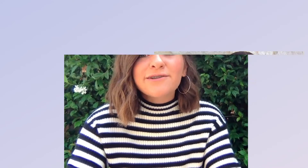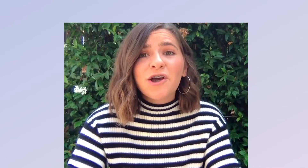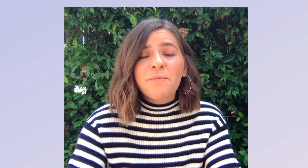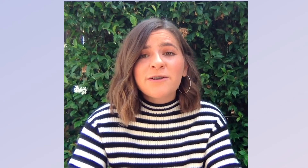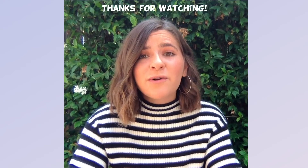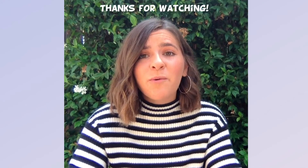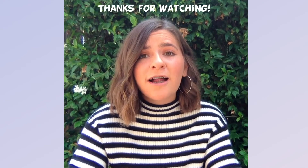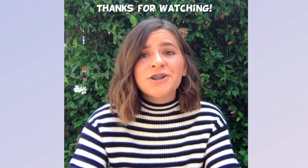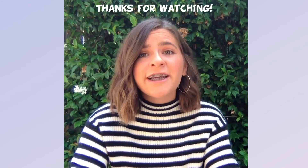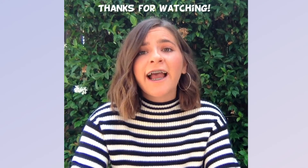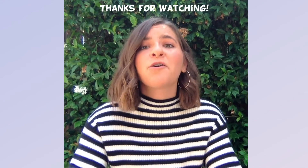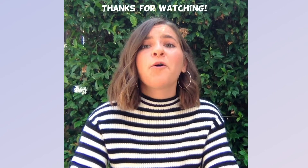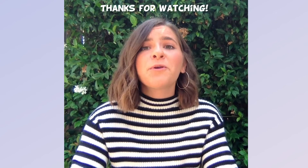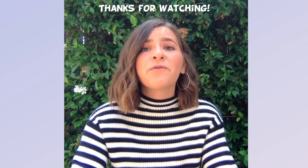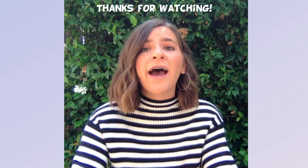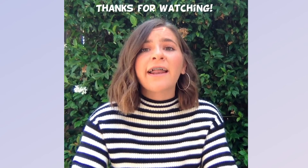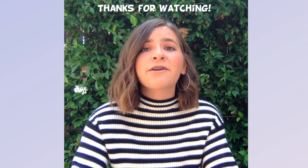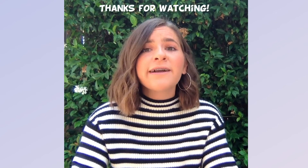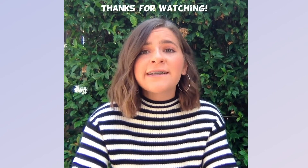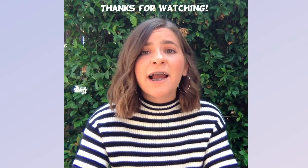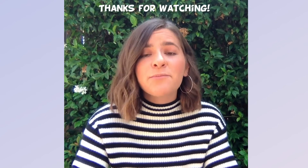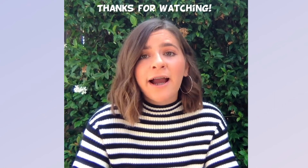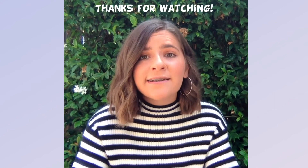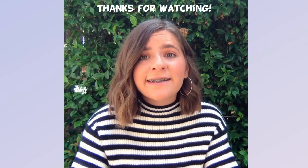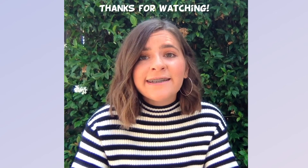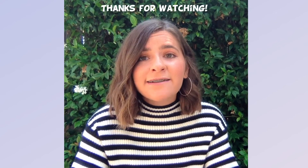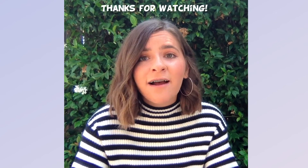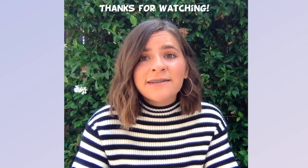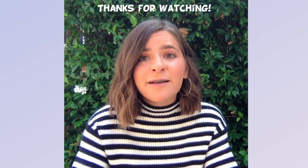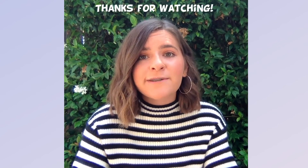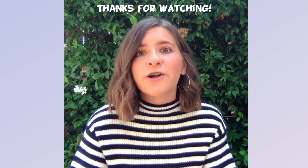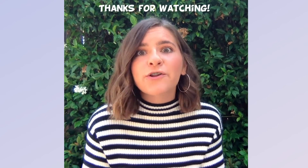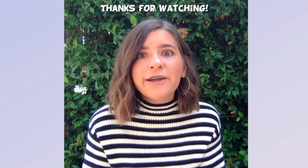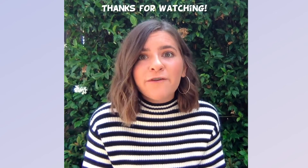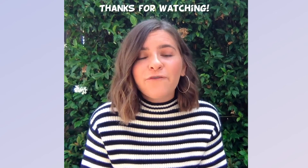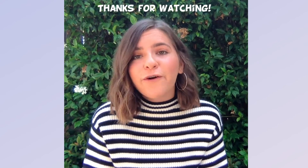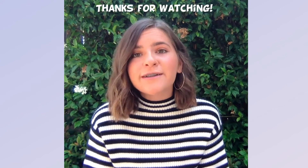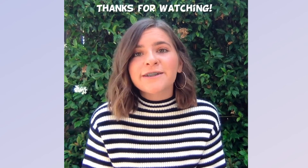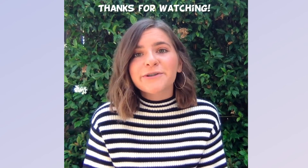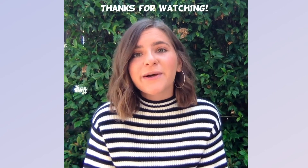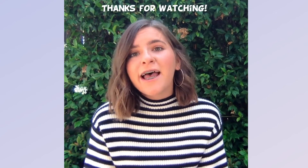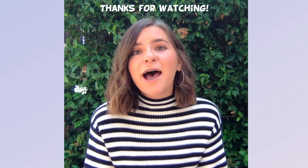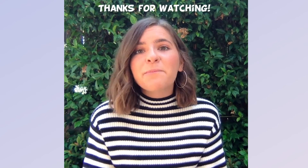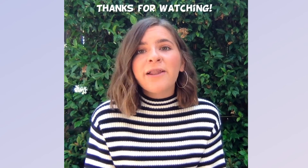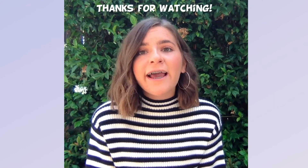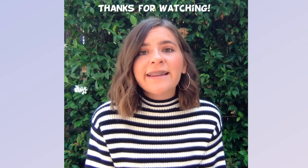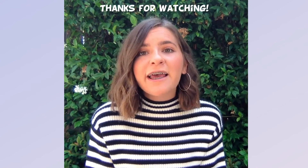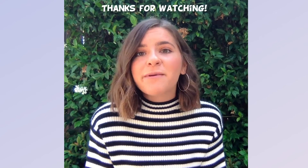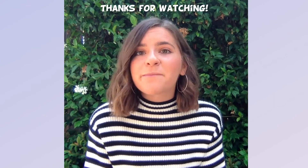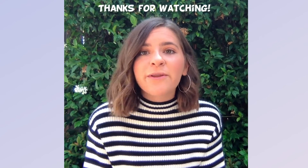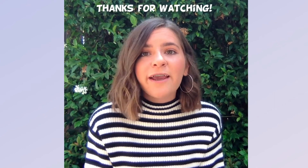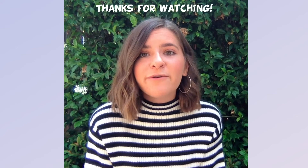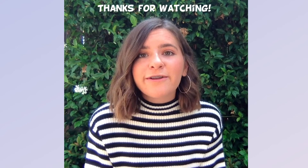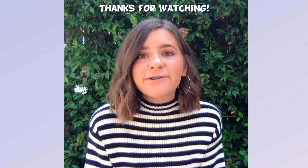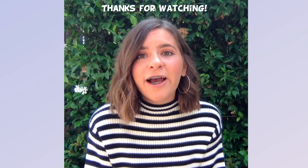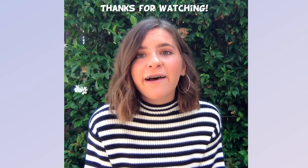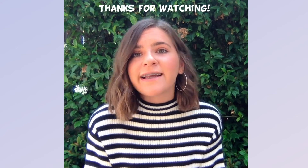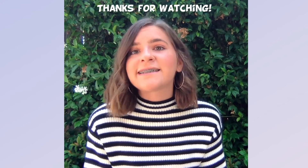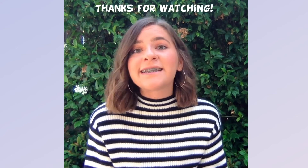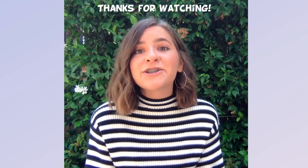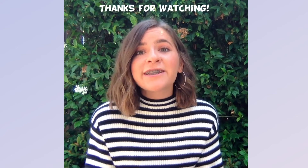Thank you so much for watching. I hope you had a great time practicing these concepts and are looking forward to applying them and playing